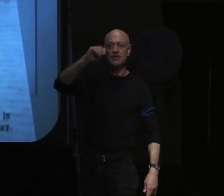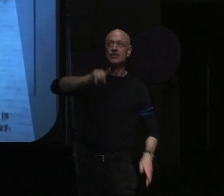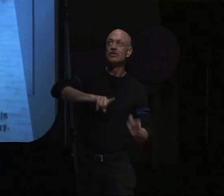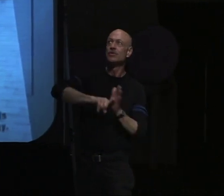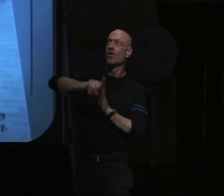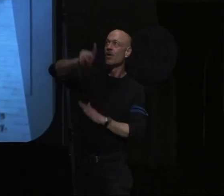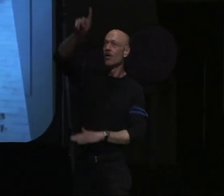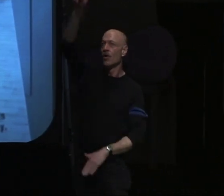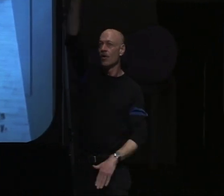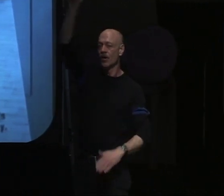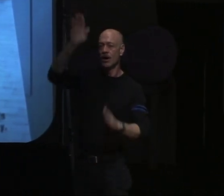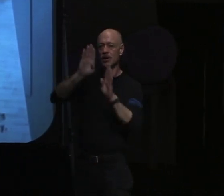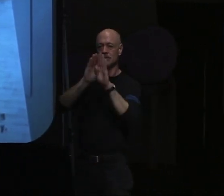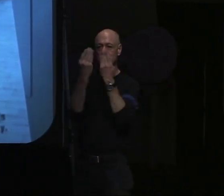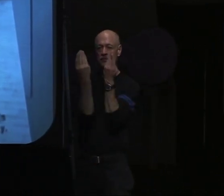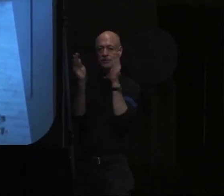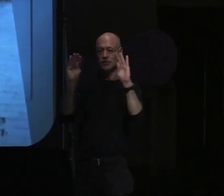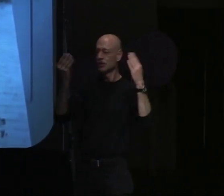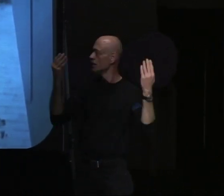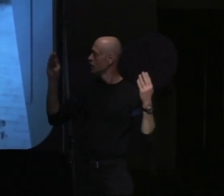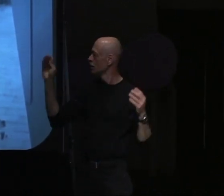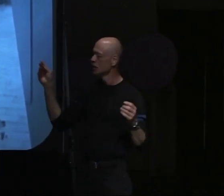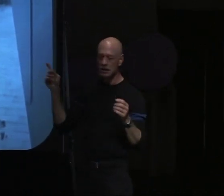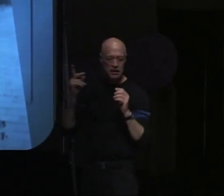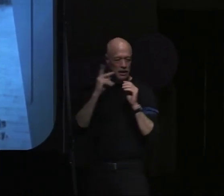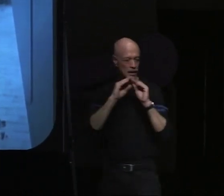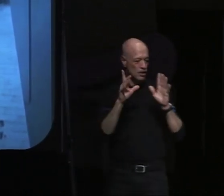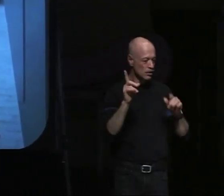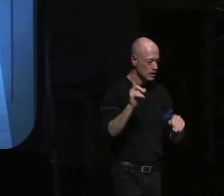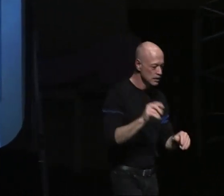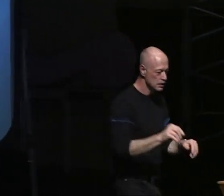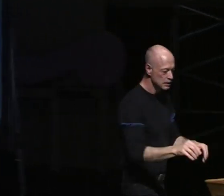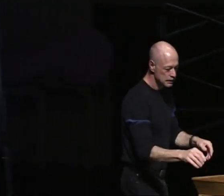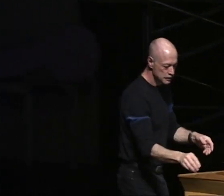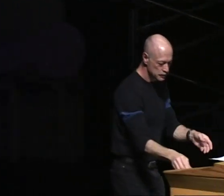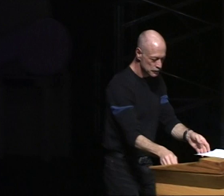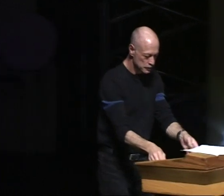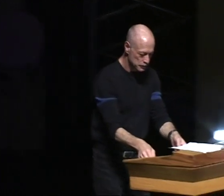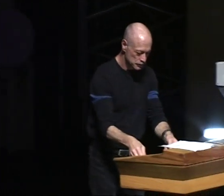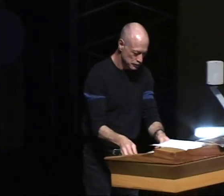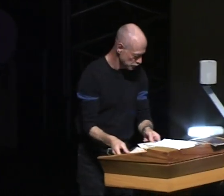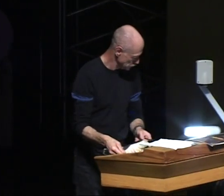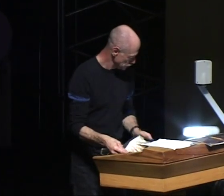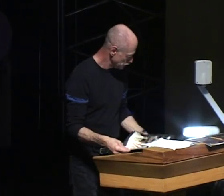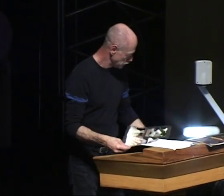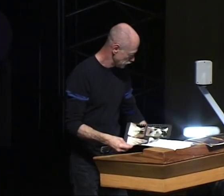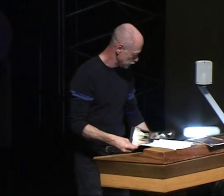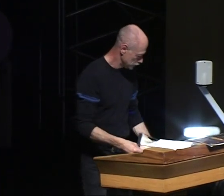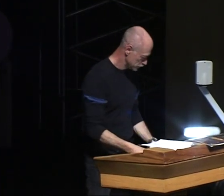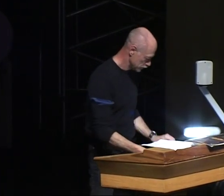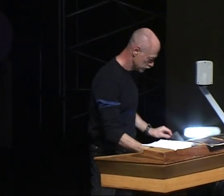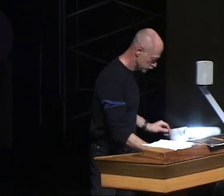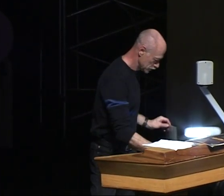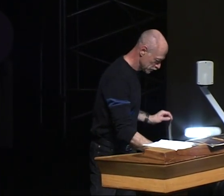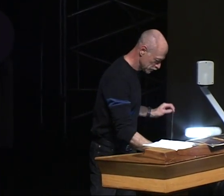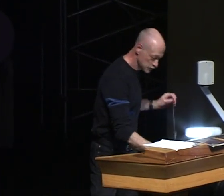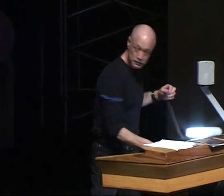This was a large sculpture, it was about 8 feet tall, and it was a sculpture that could be